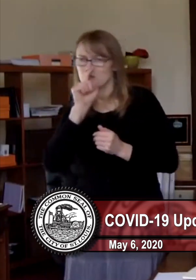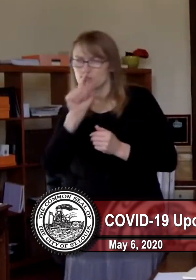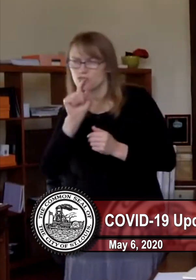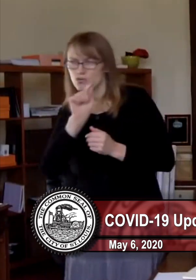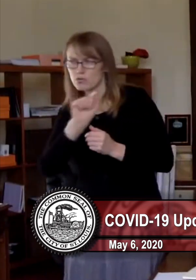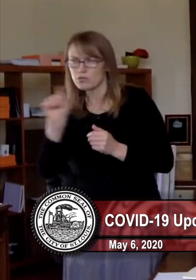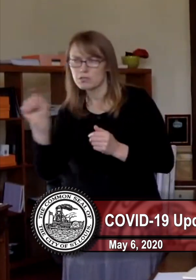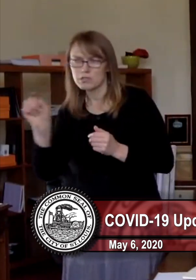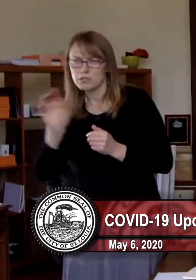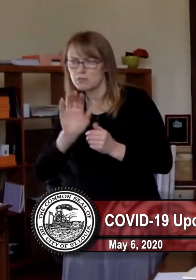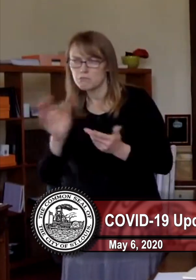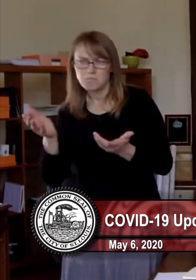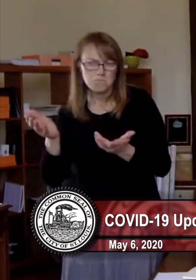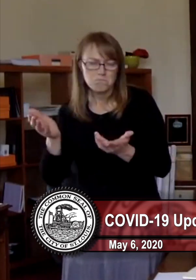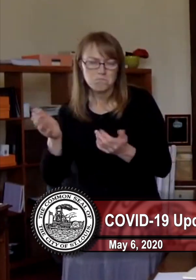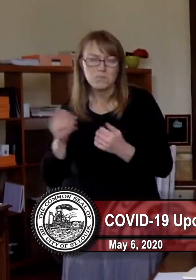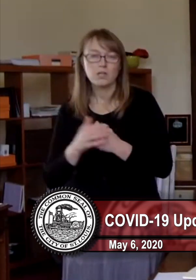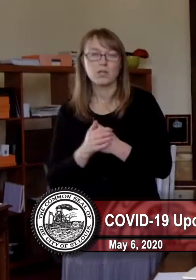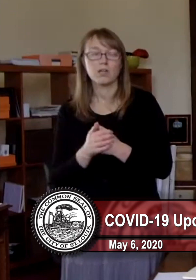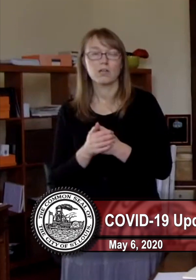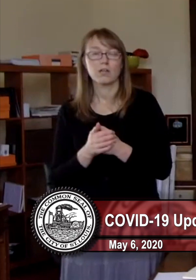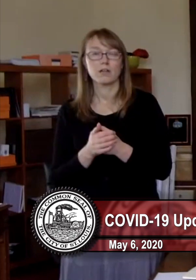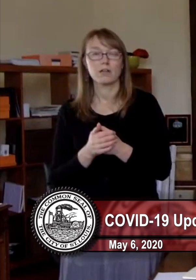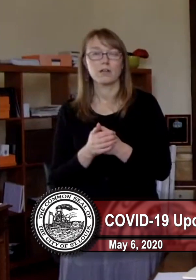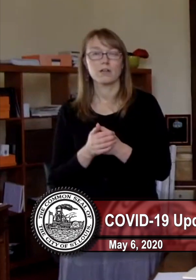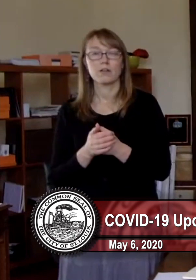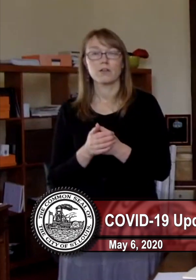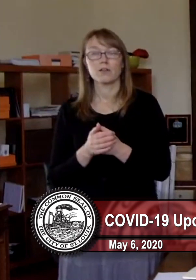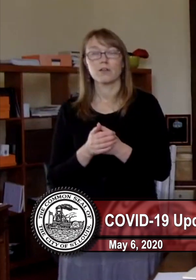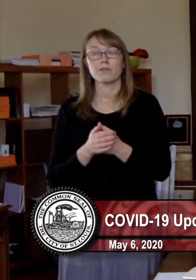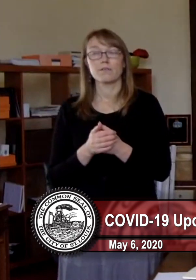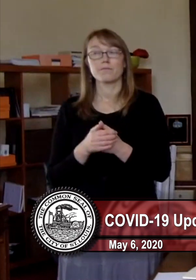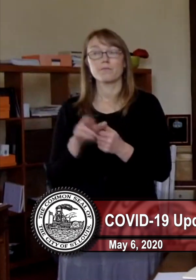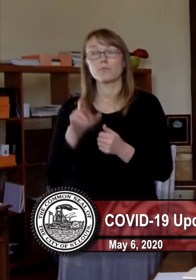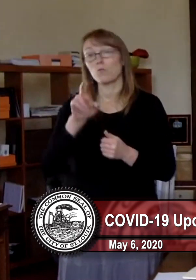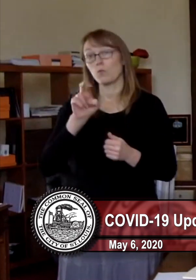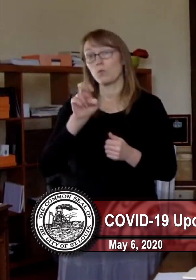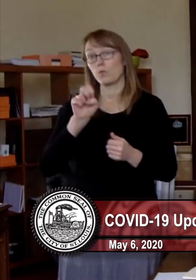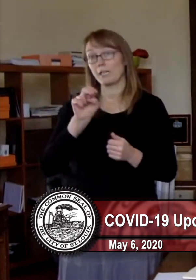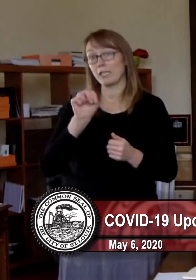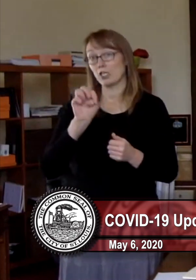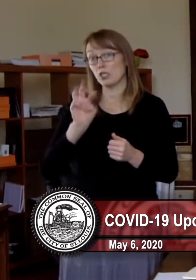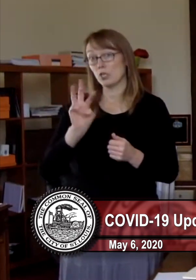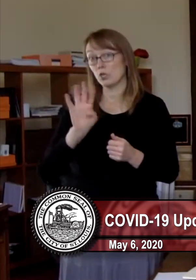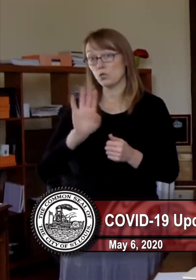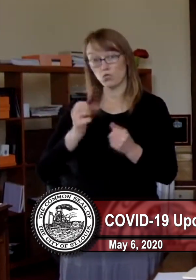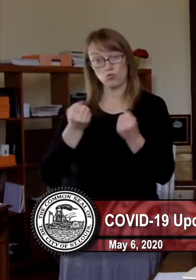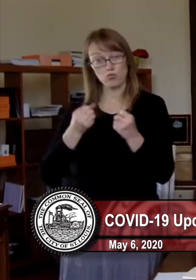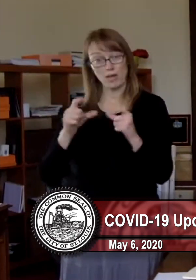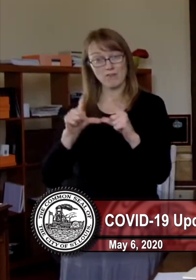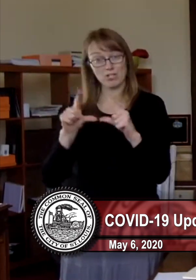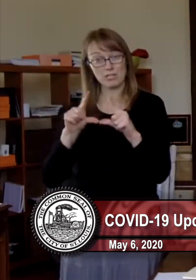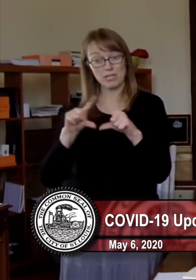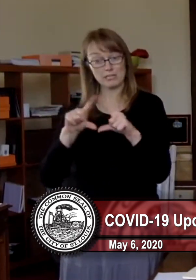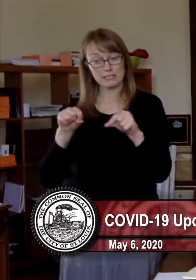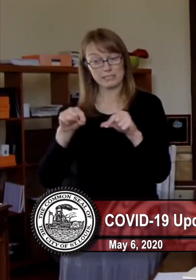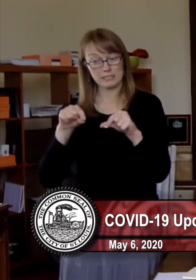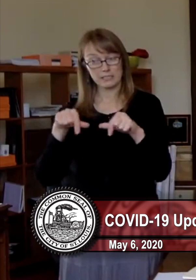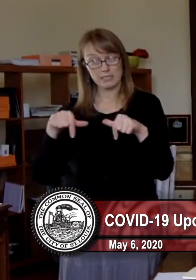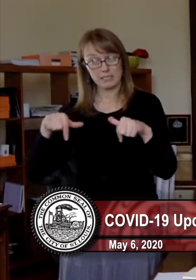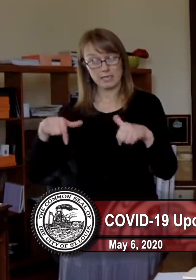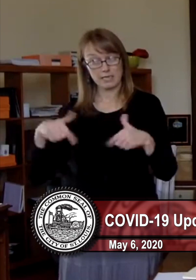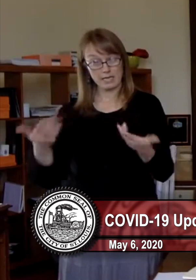be able to renew your license at City Hall on the 18th, that's still up in the air. That may